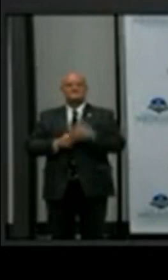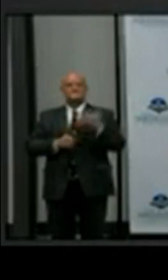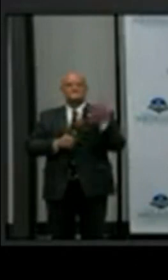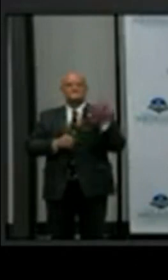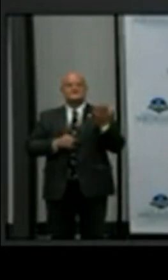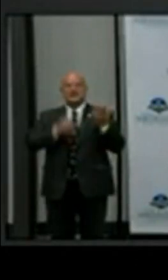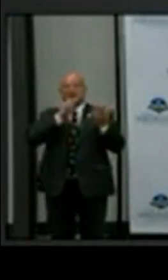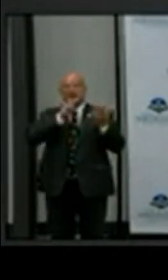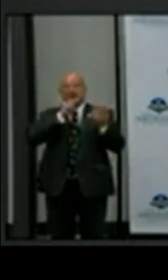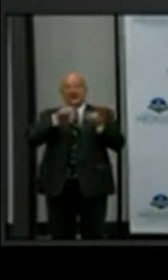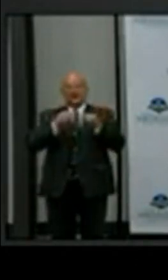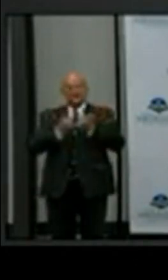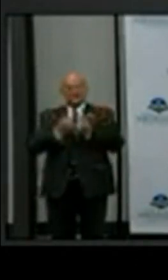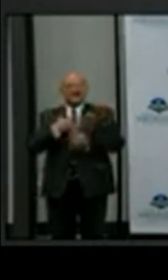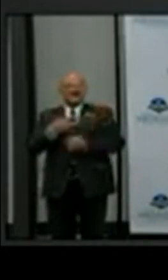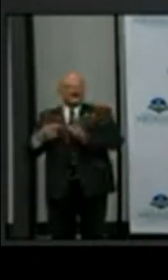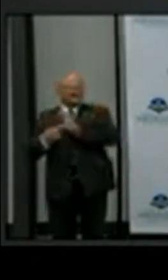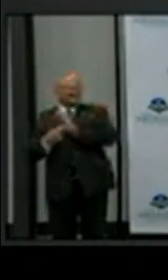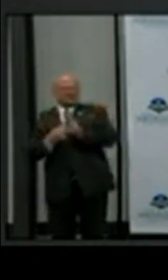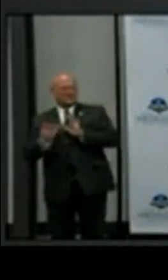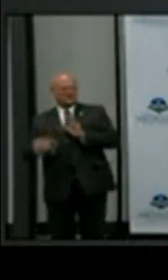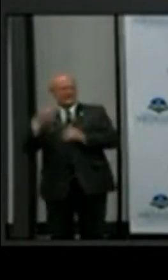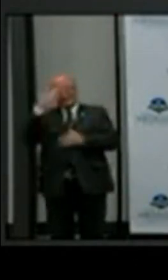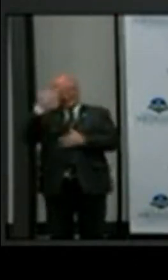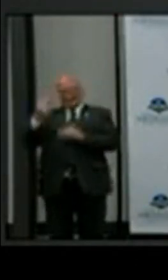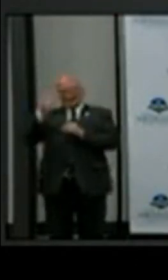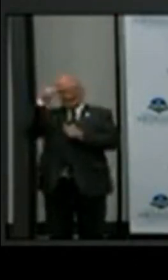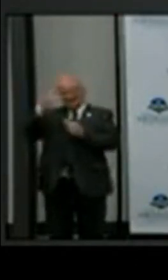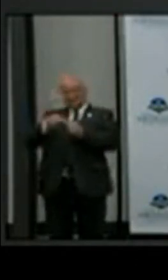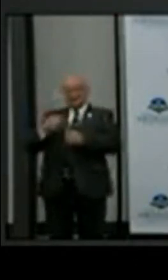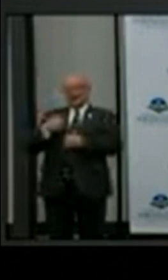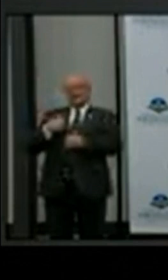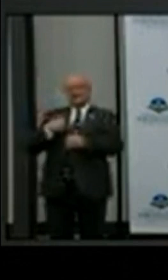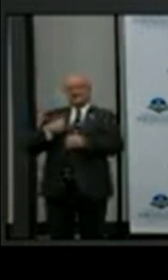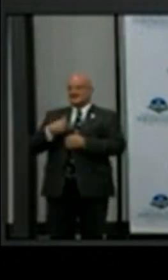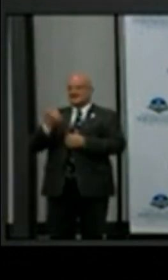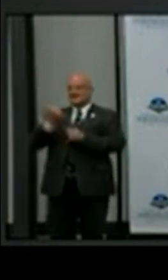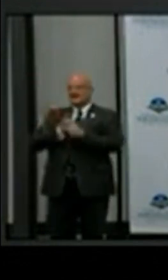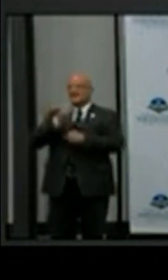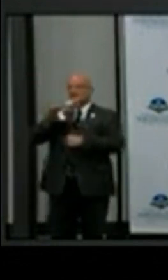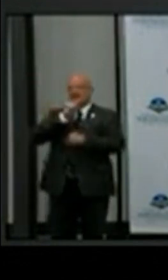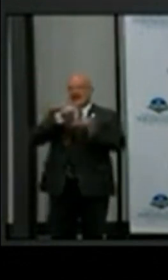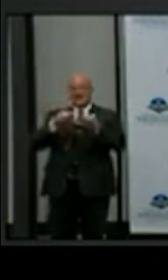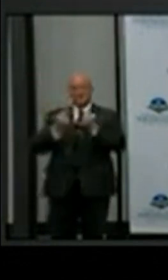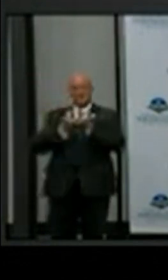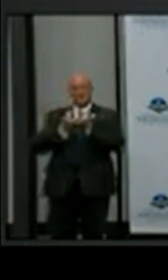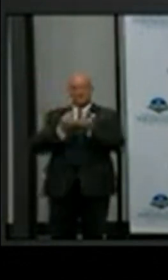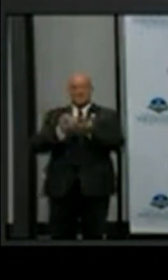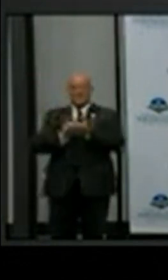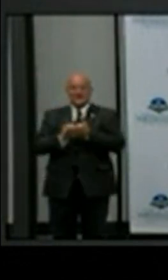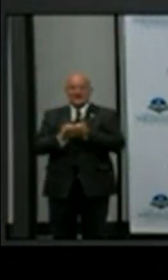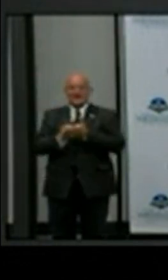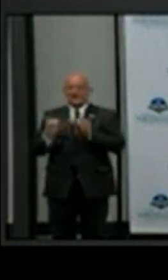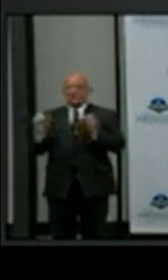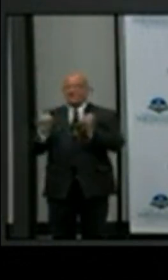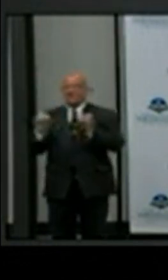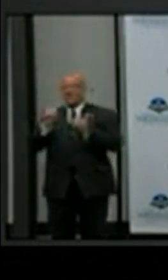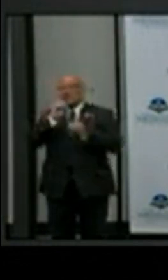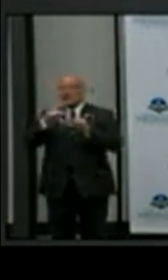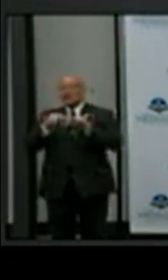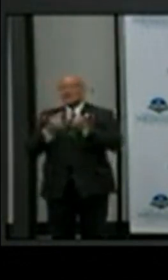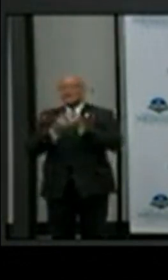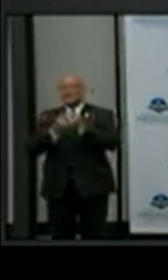this is by age group. I always like to show this because it reminds every age group that no age group